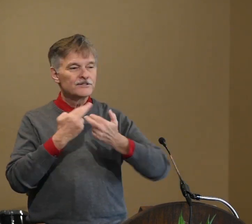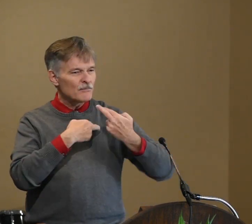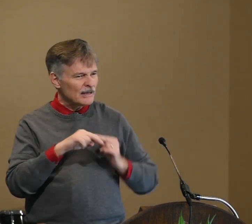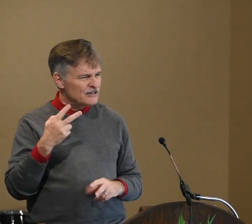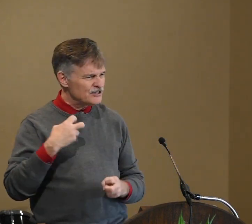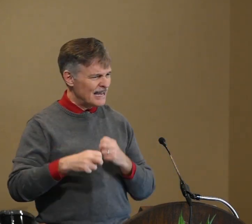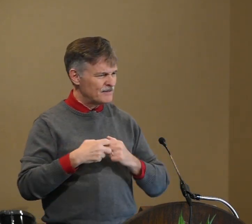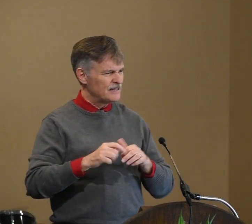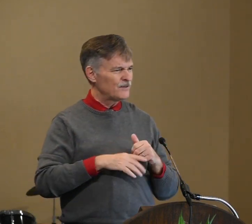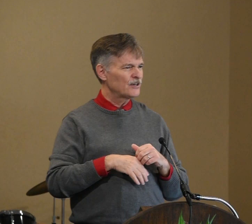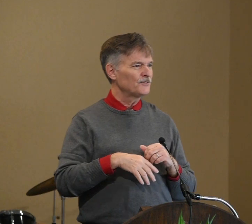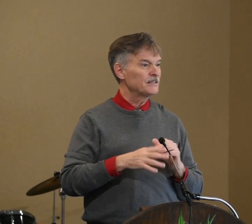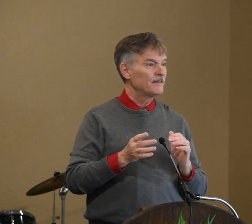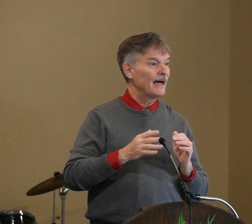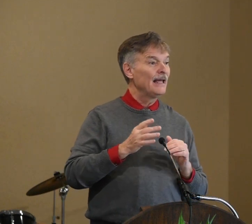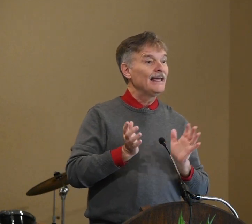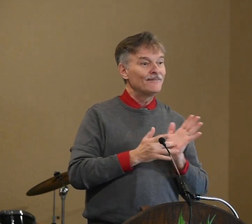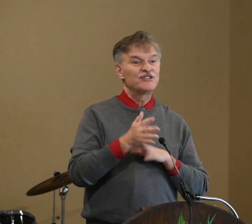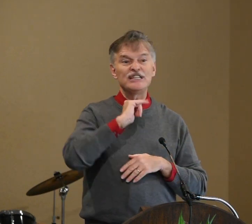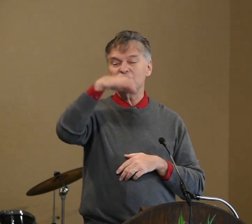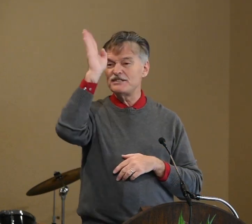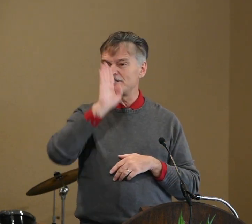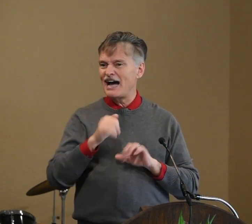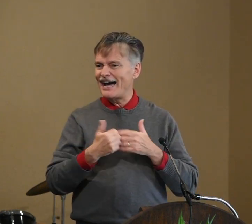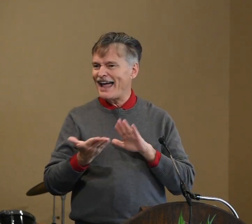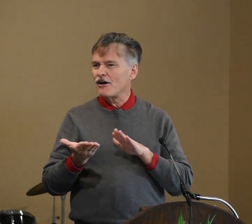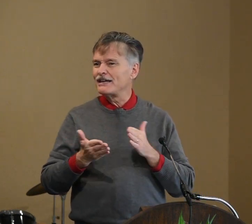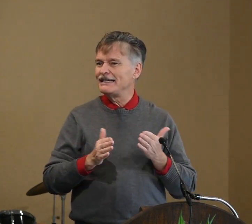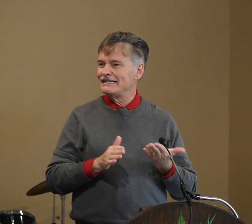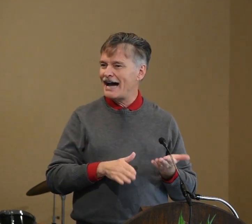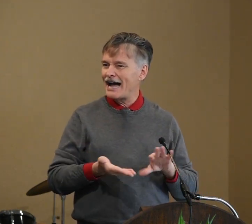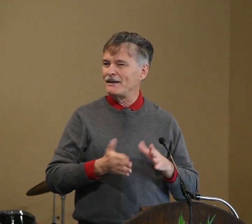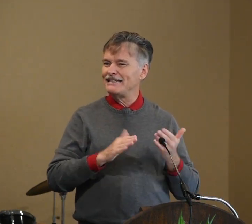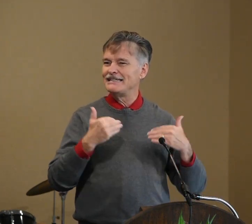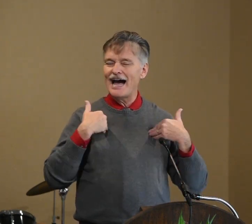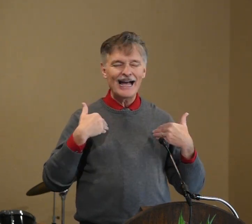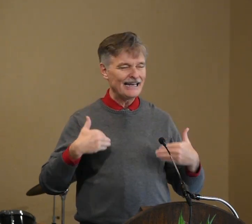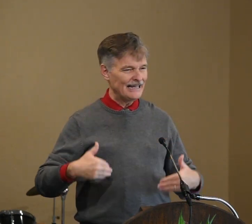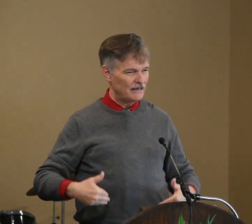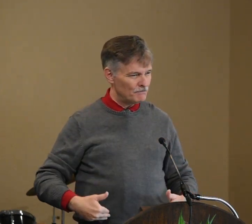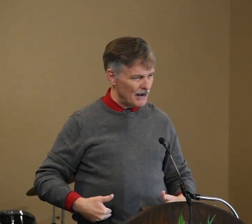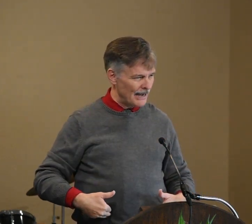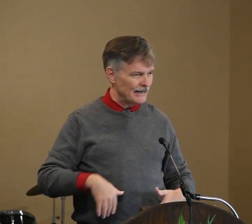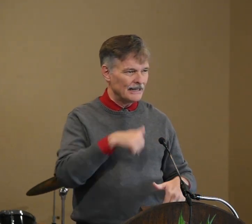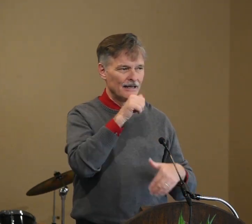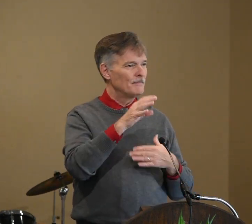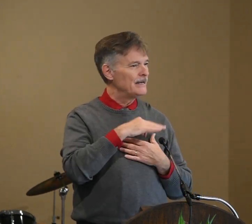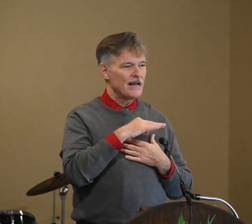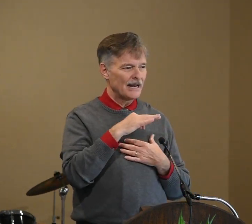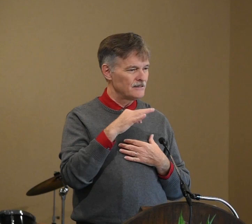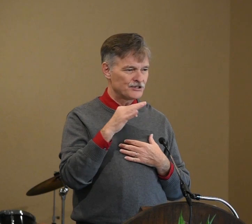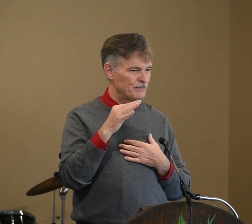Some religions have difficulty that if Jesus is God, how could he die? But he died in body, but not in